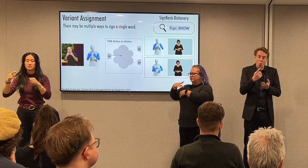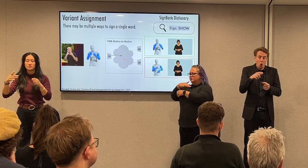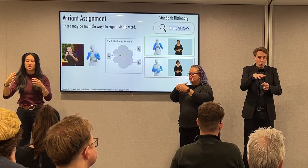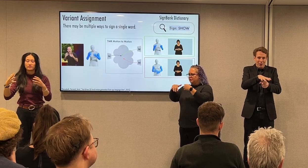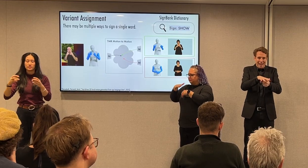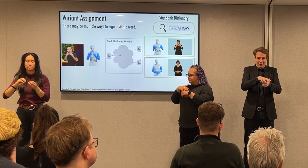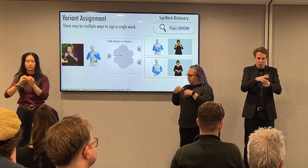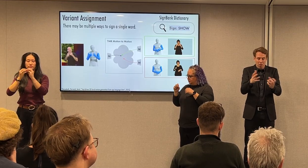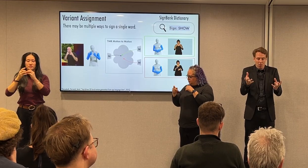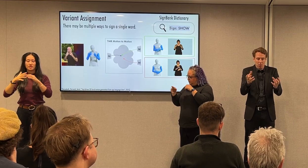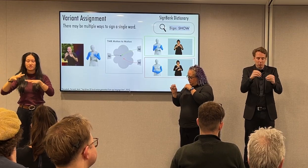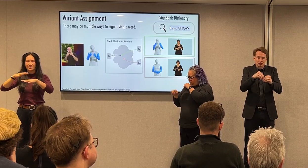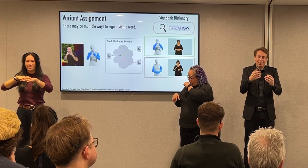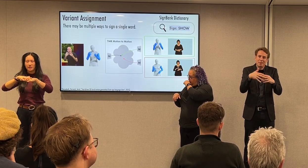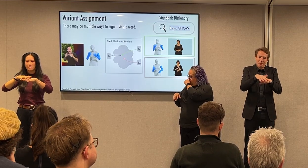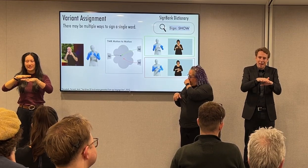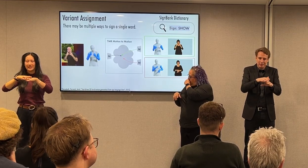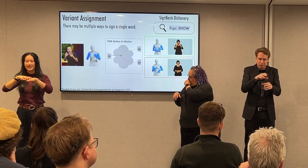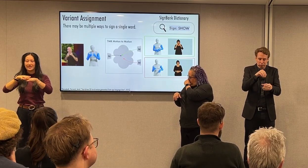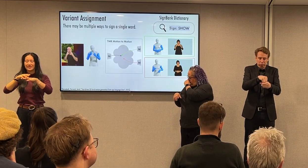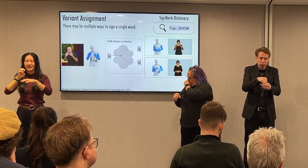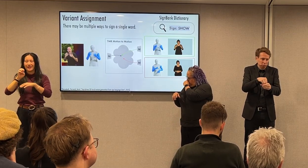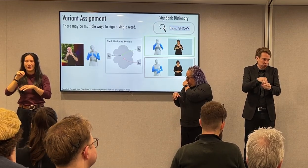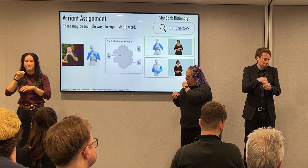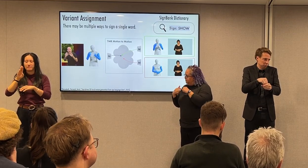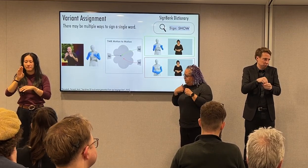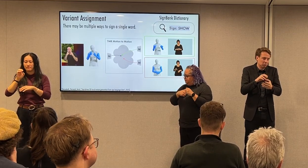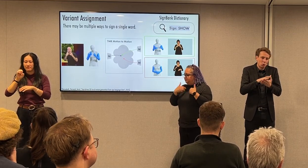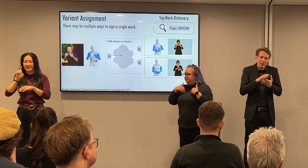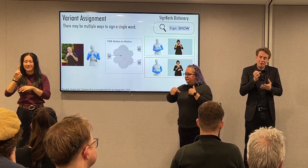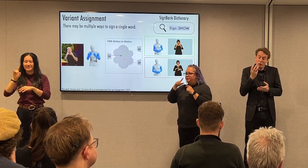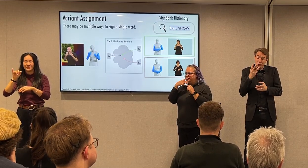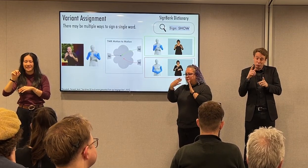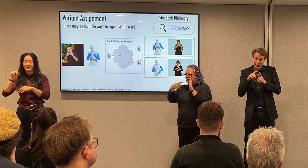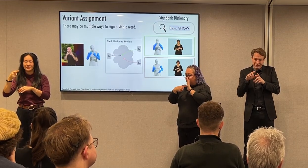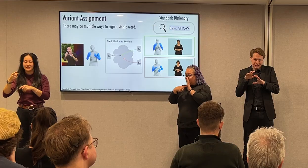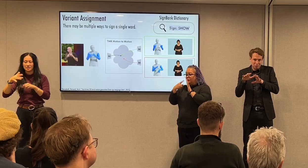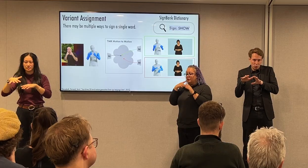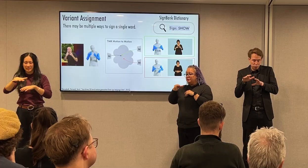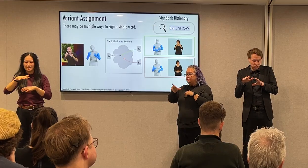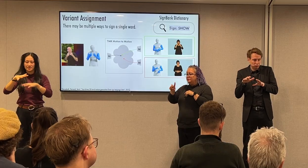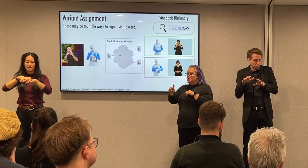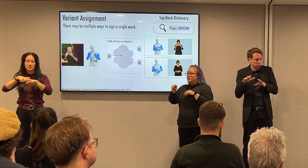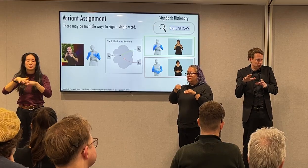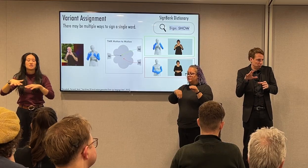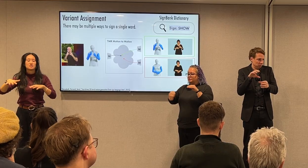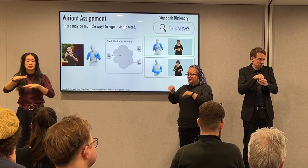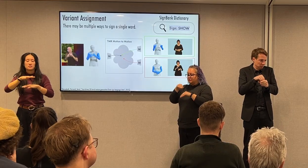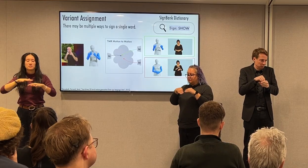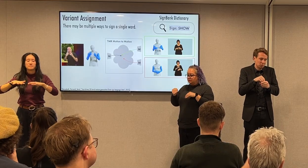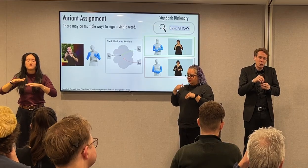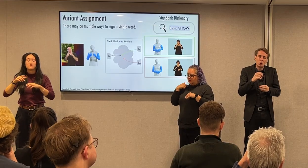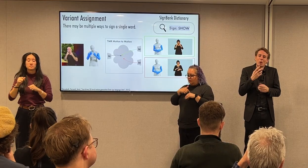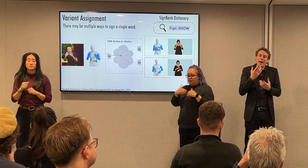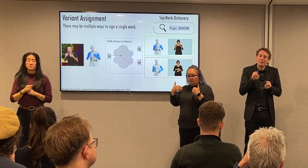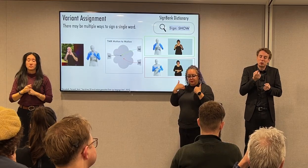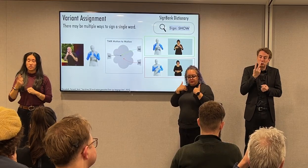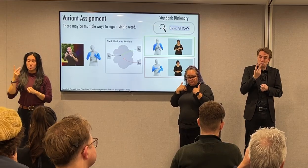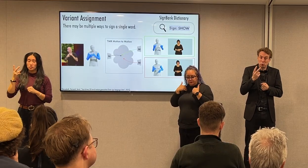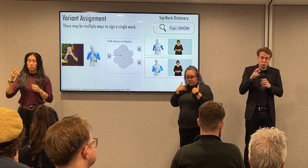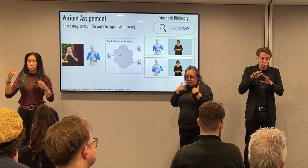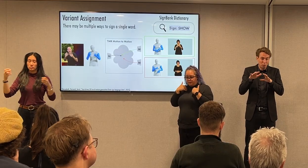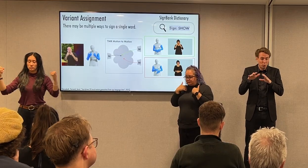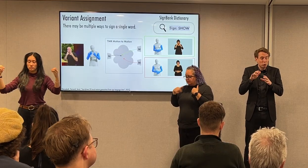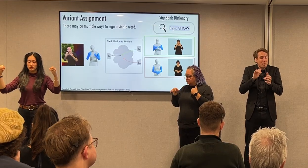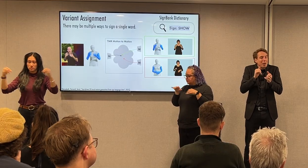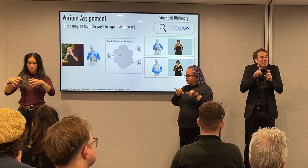we get the embedding representation of our 3D motion, such that two motions that are more